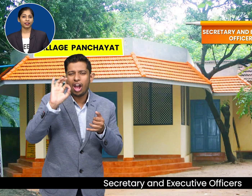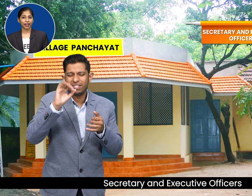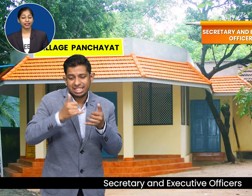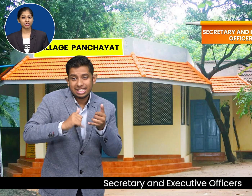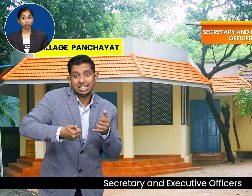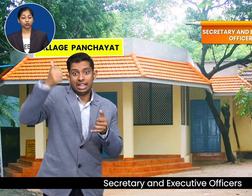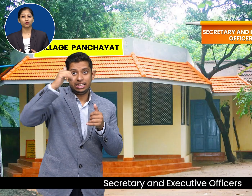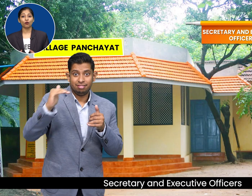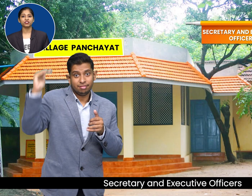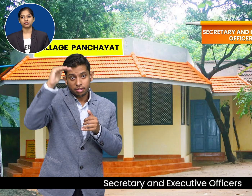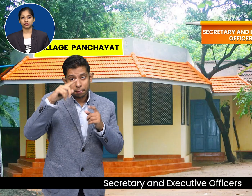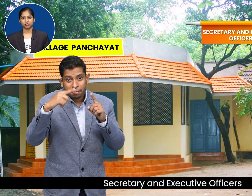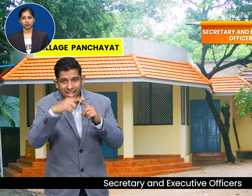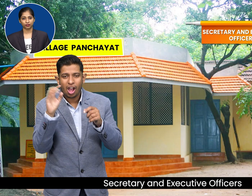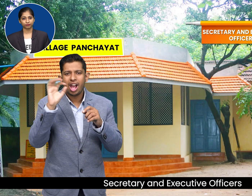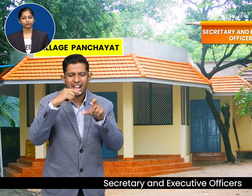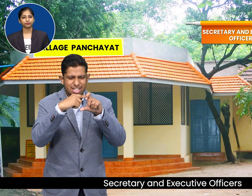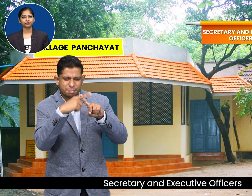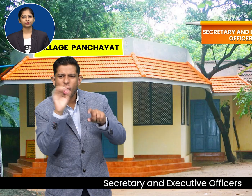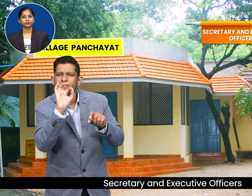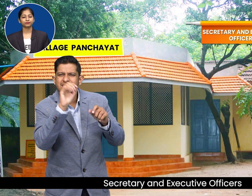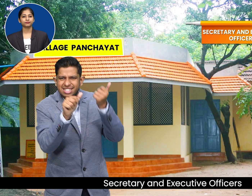secretary and executive officers.